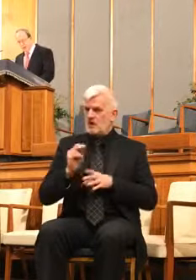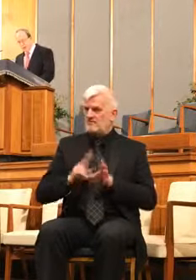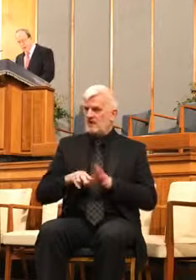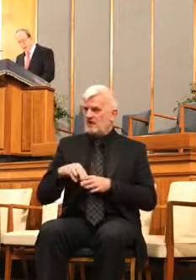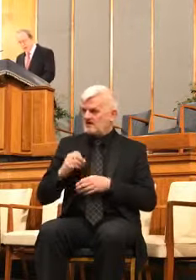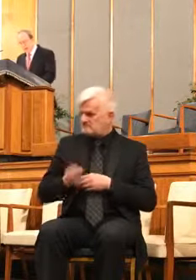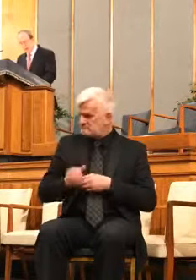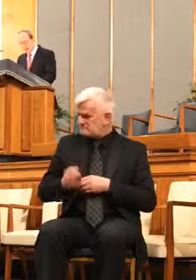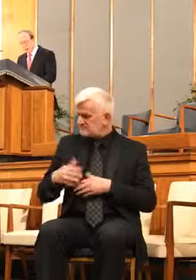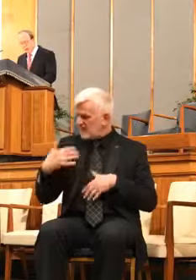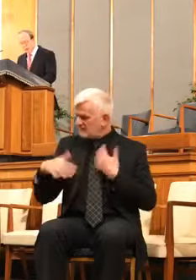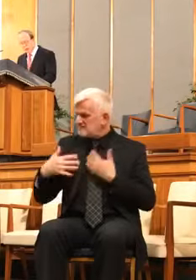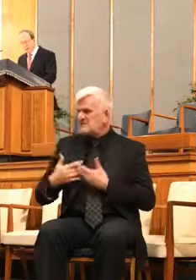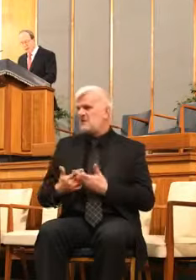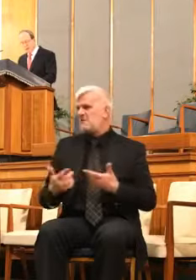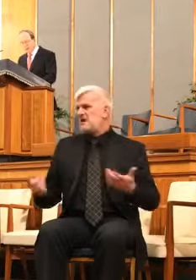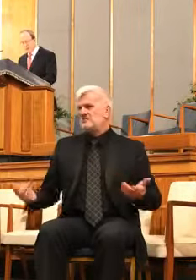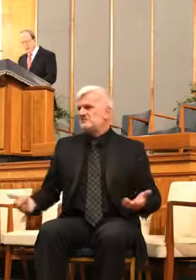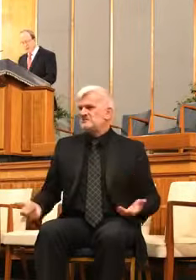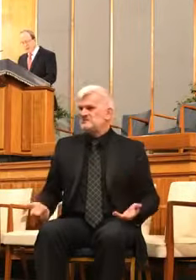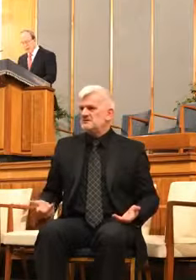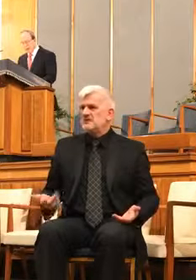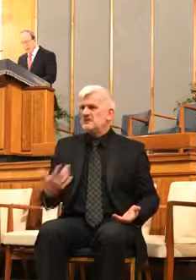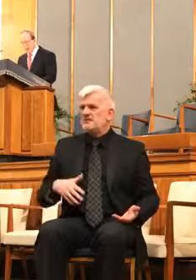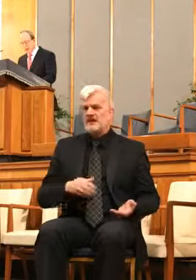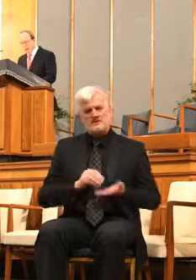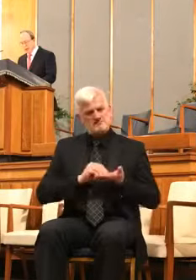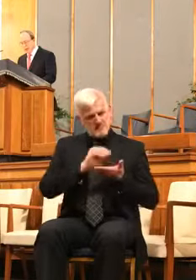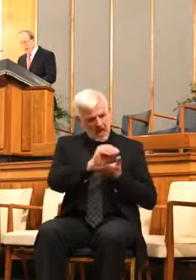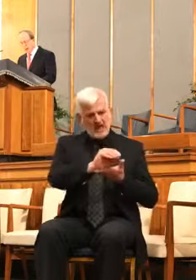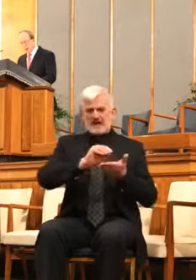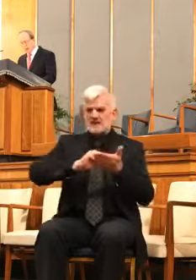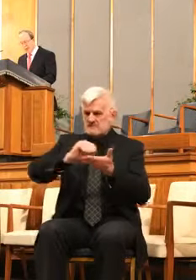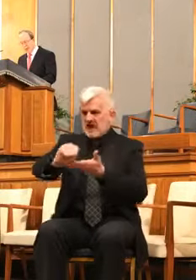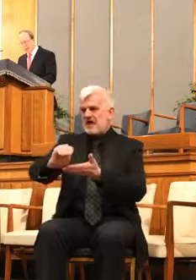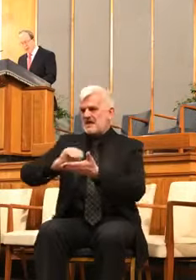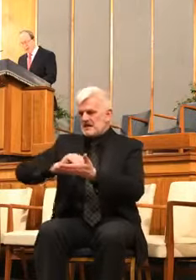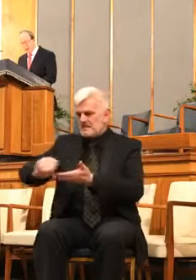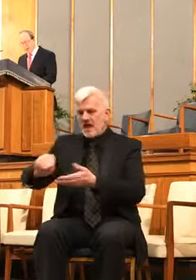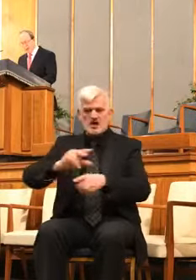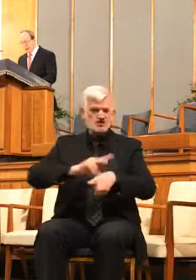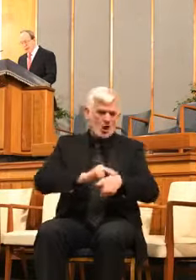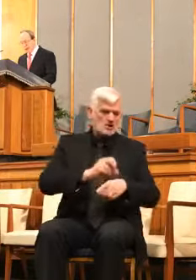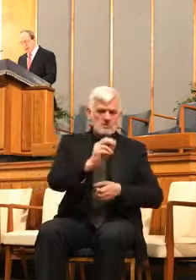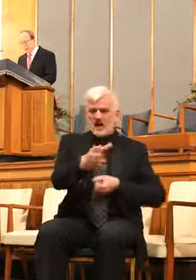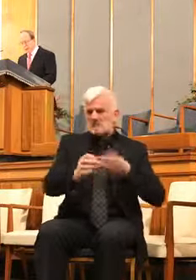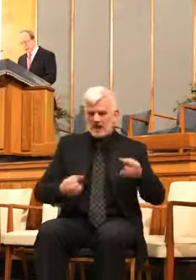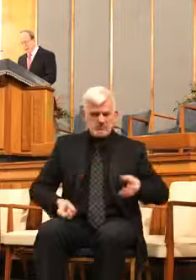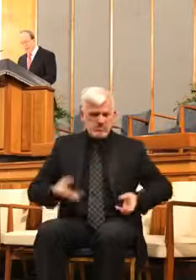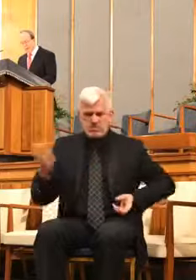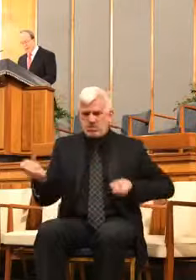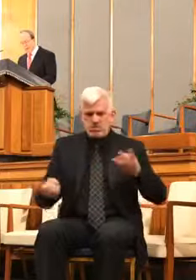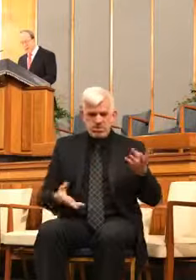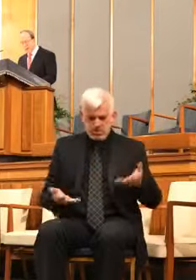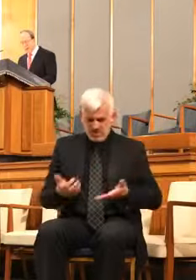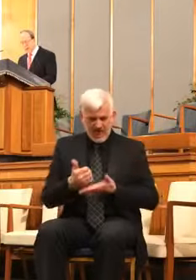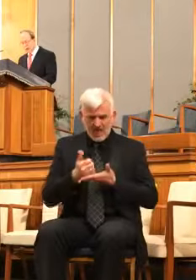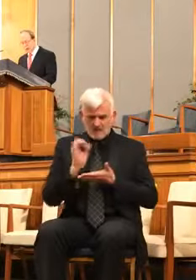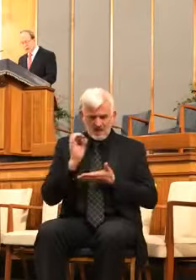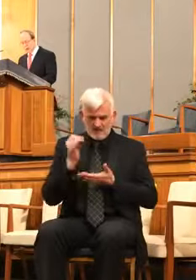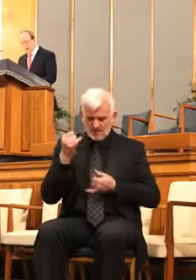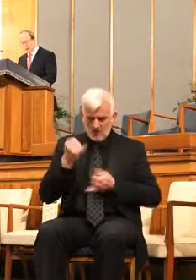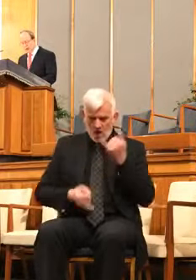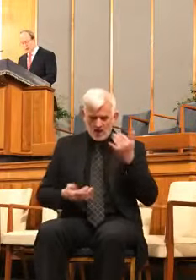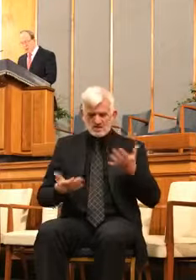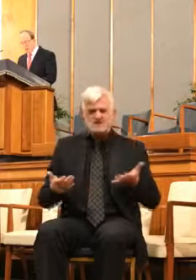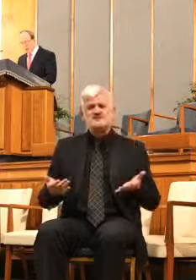many things of many physicians, and had spent all that she had, was nothing better, but rather grew